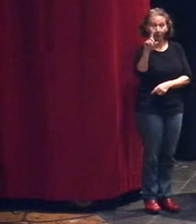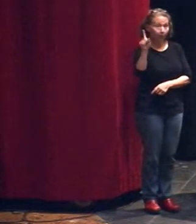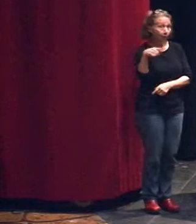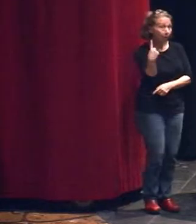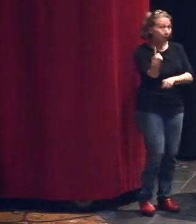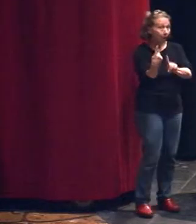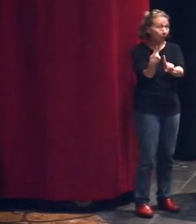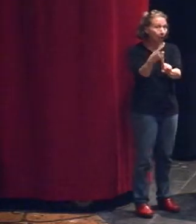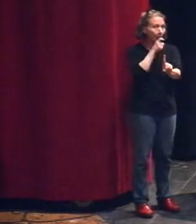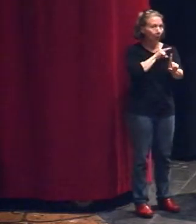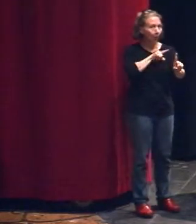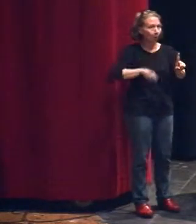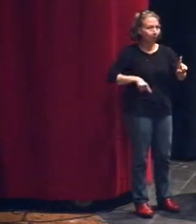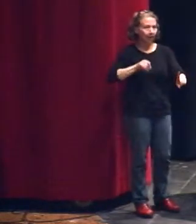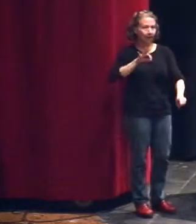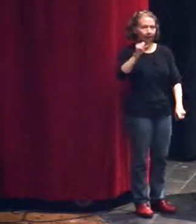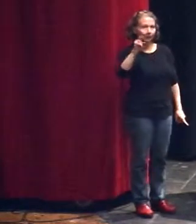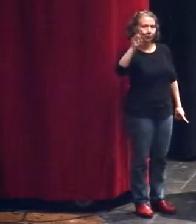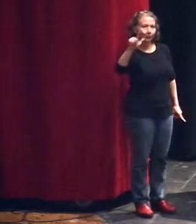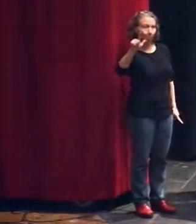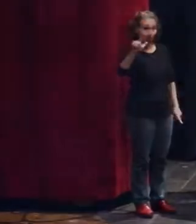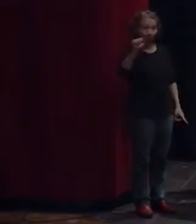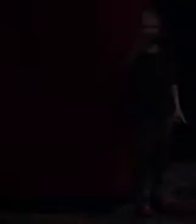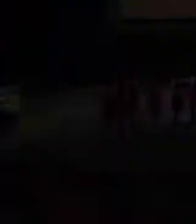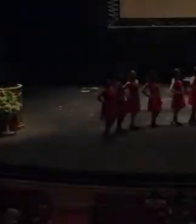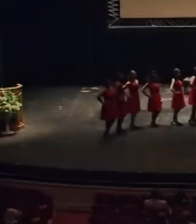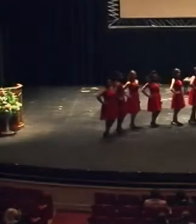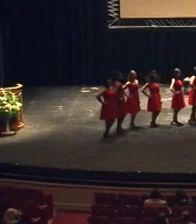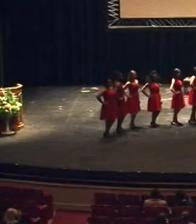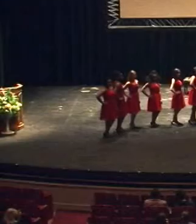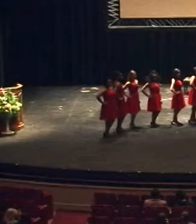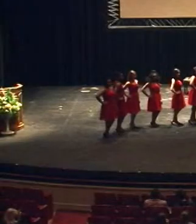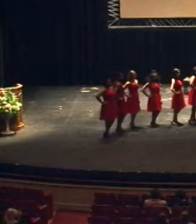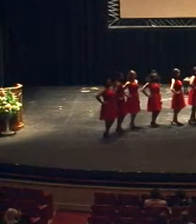of Soul, Miss Aretha Franklin.